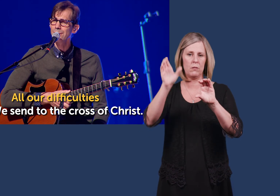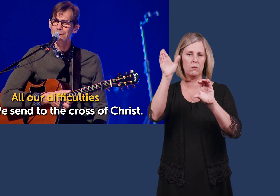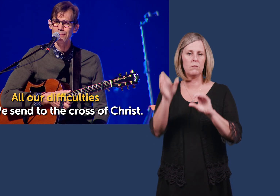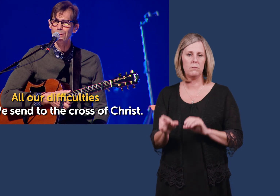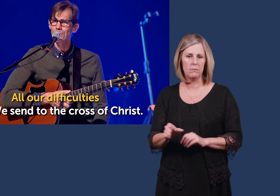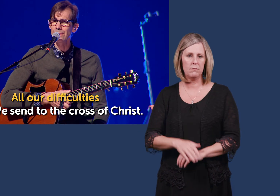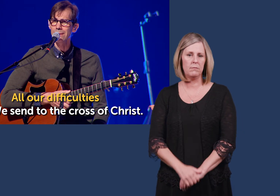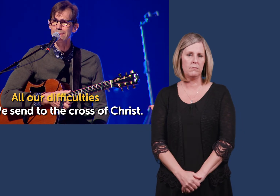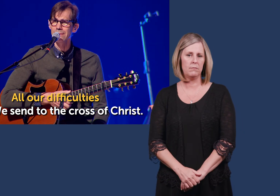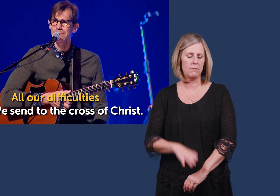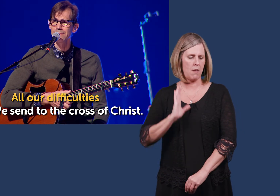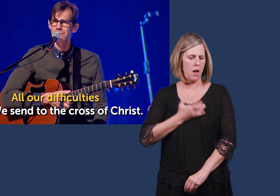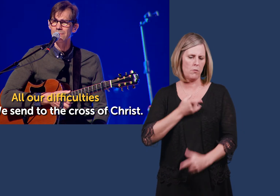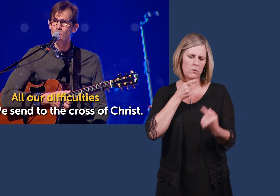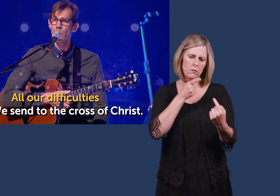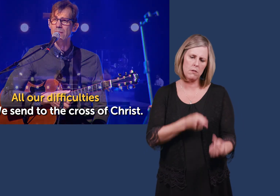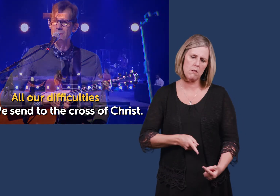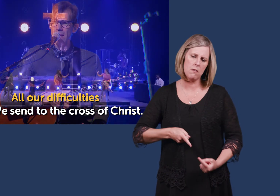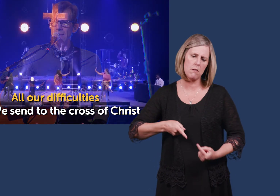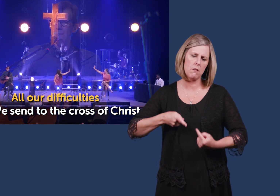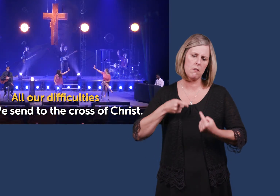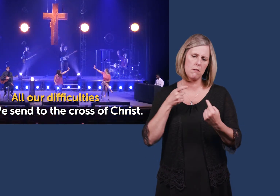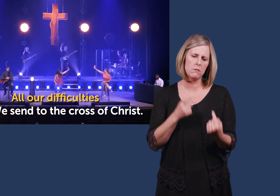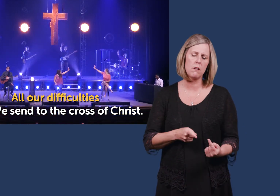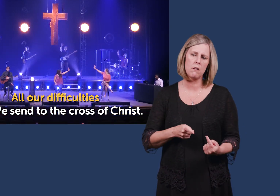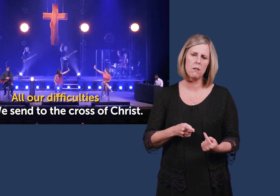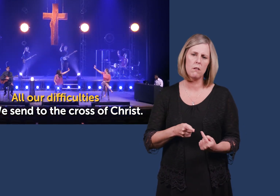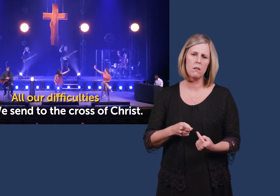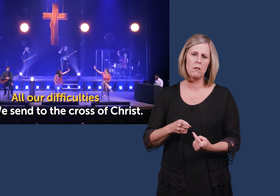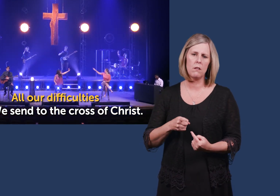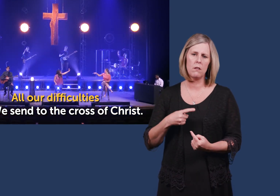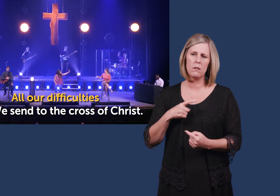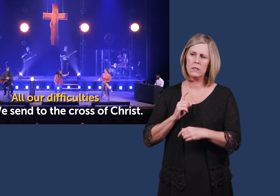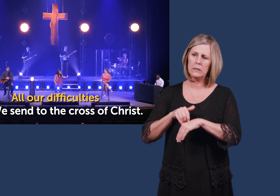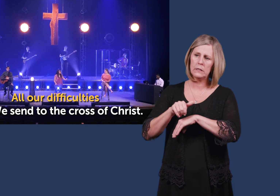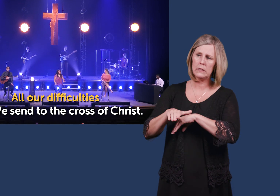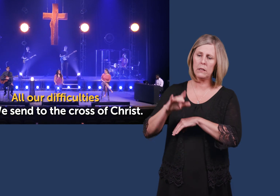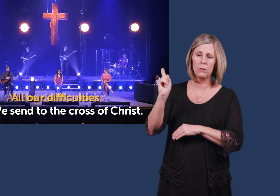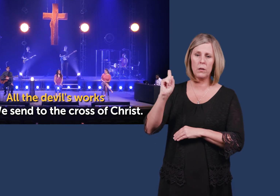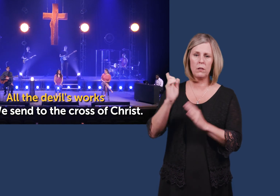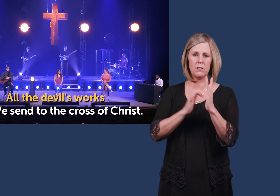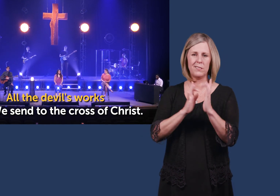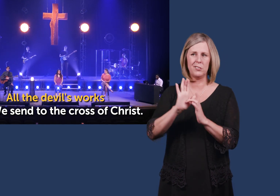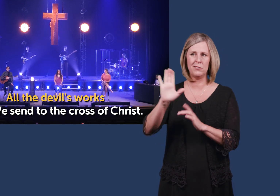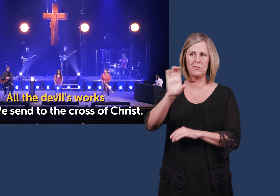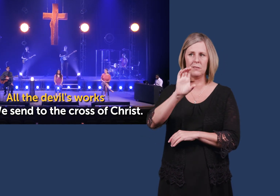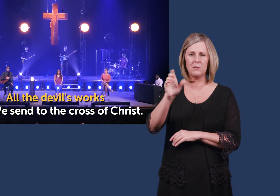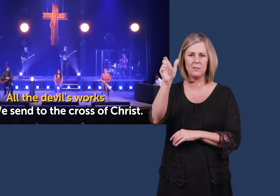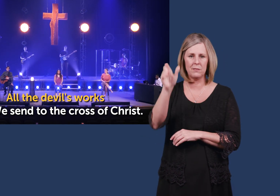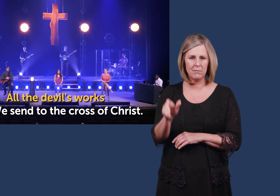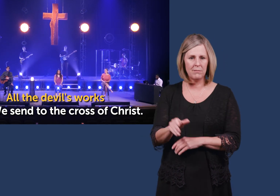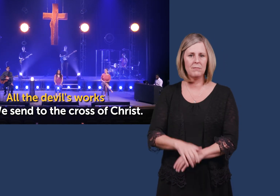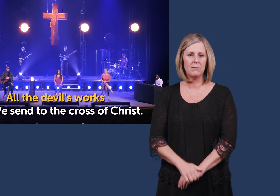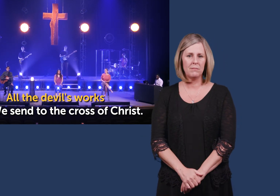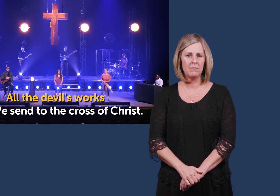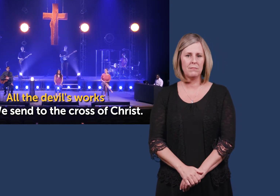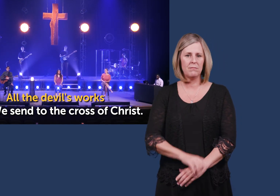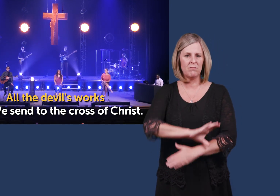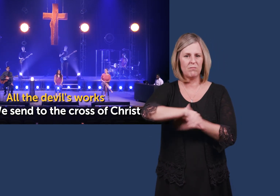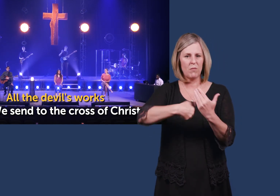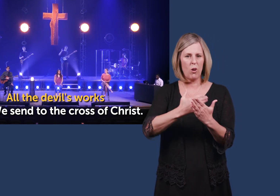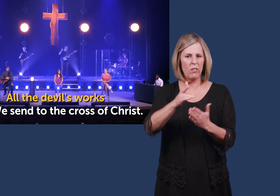All our difficulties we send to the cross of Christ. All the devil's